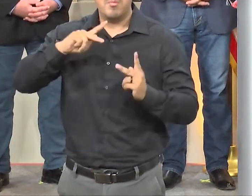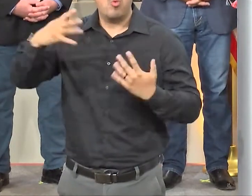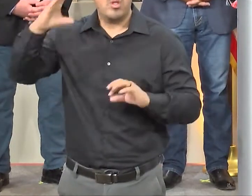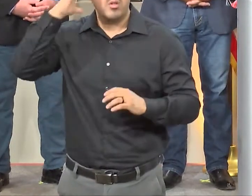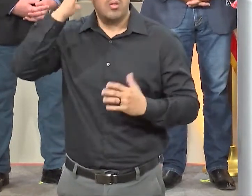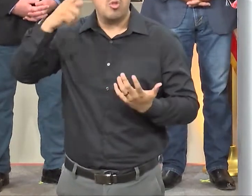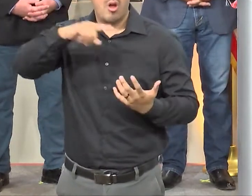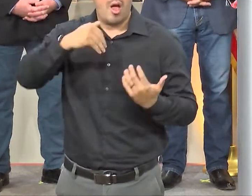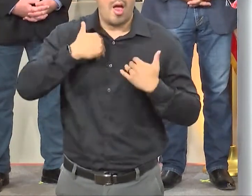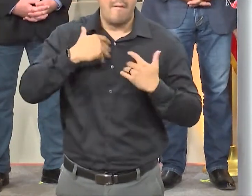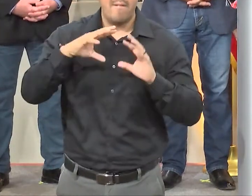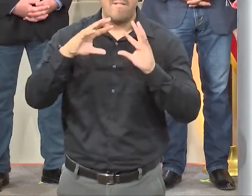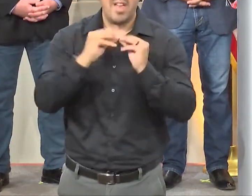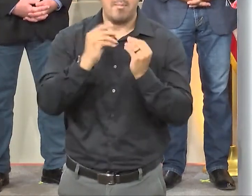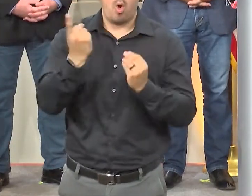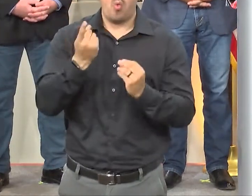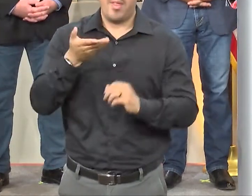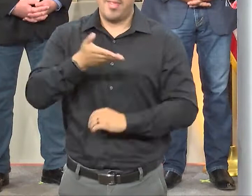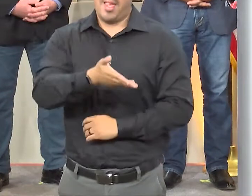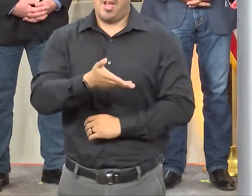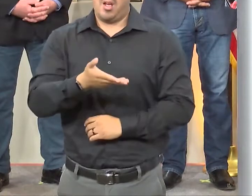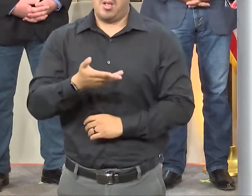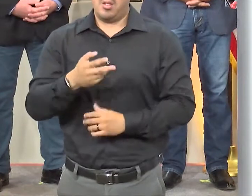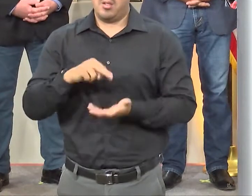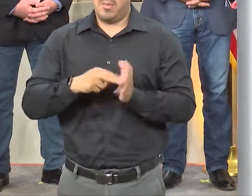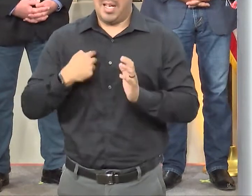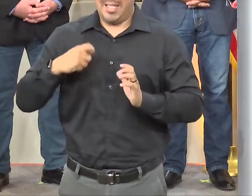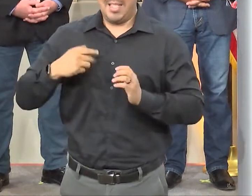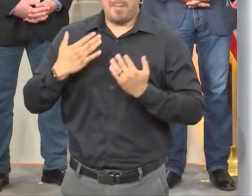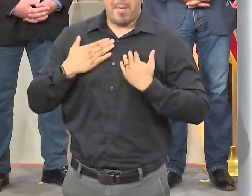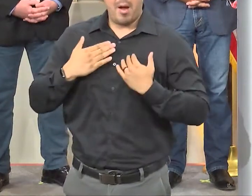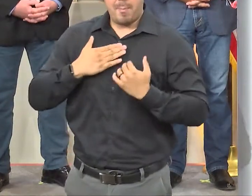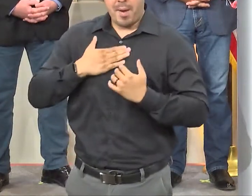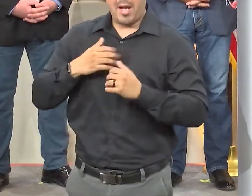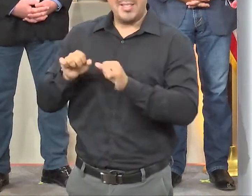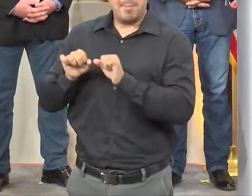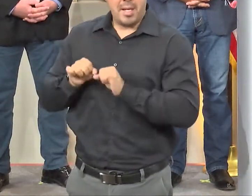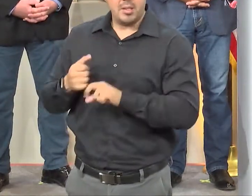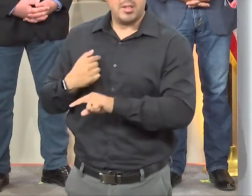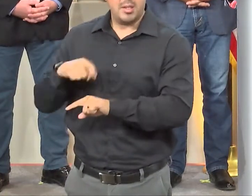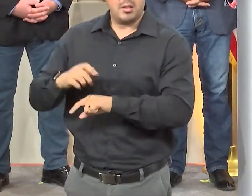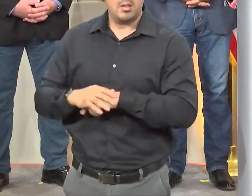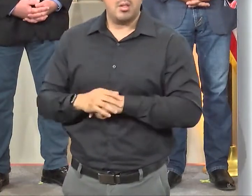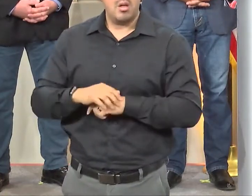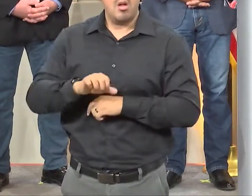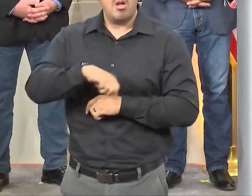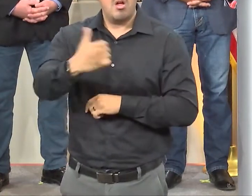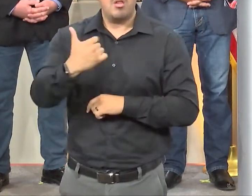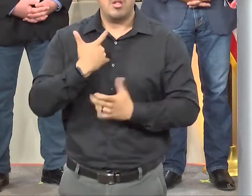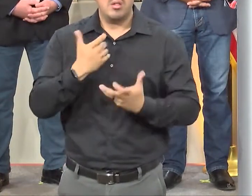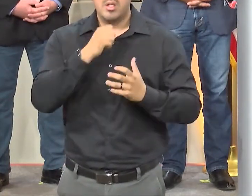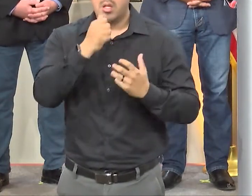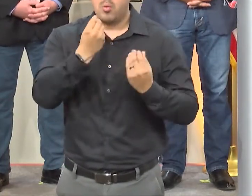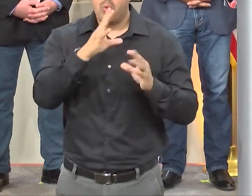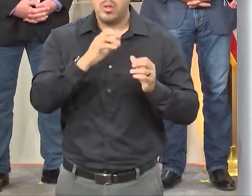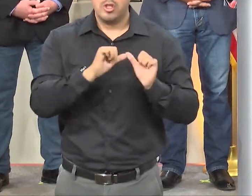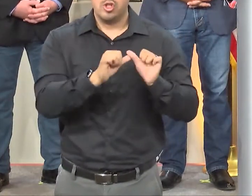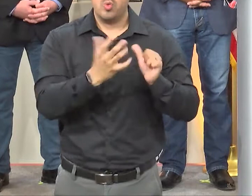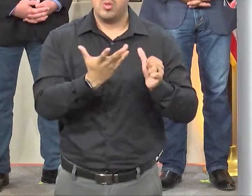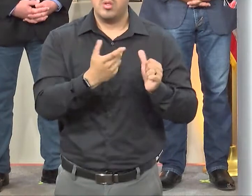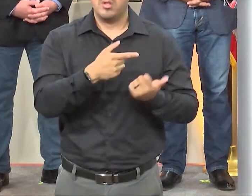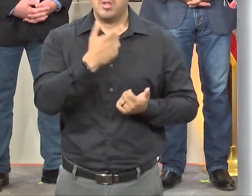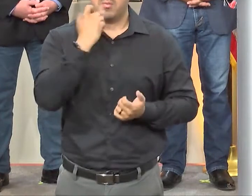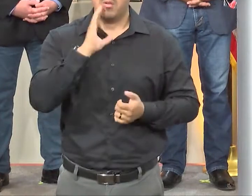have what? Family's always there. So I need my space. And the other reason was I didn't want to continue was it's going